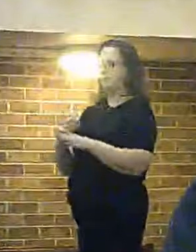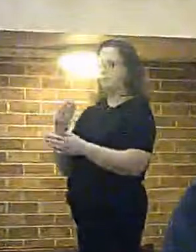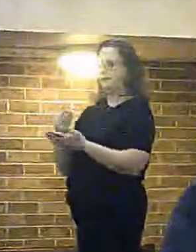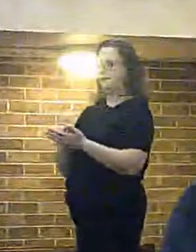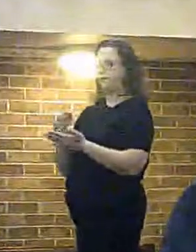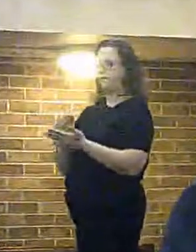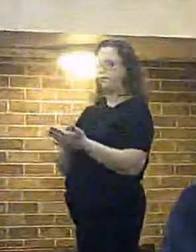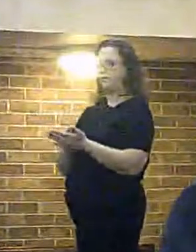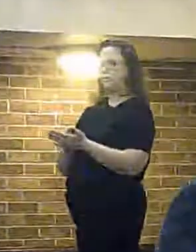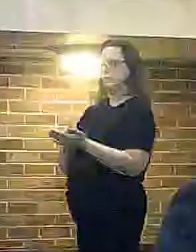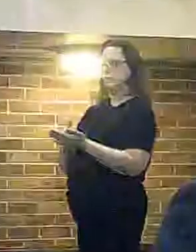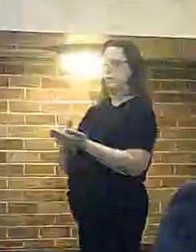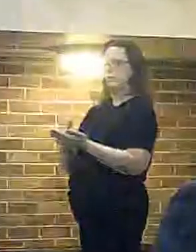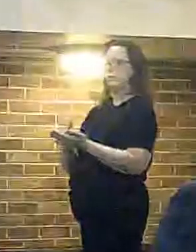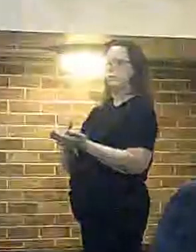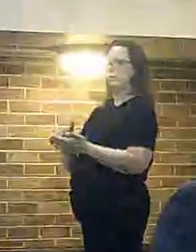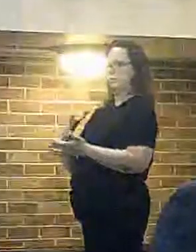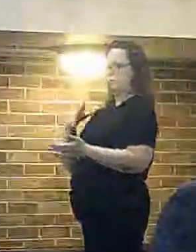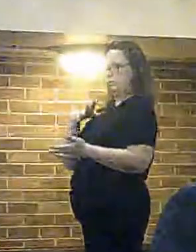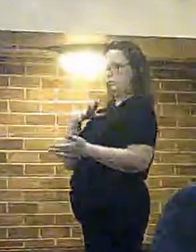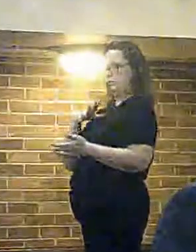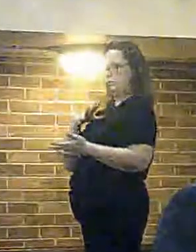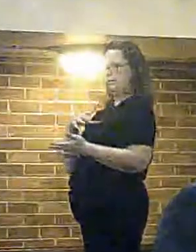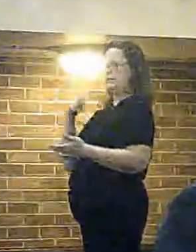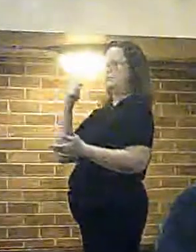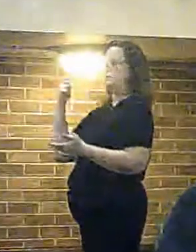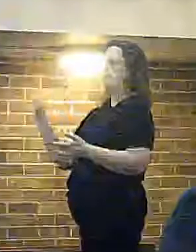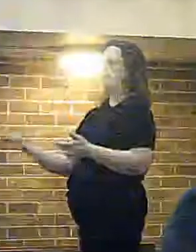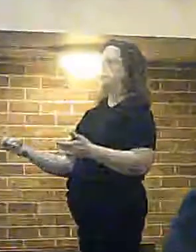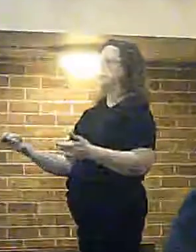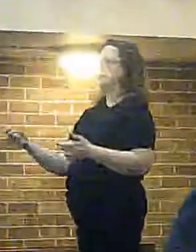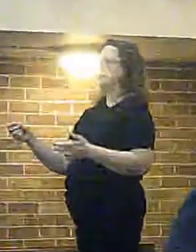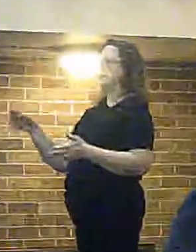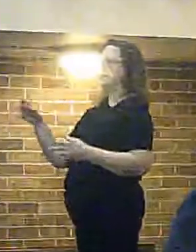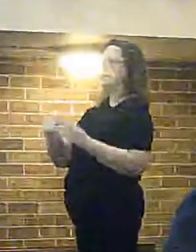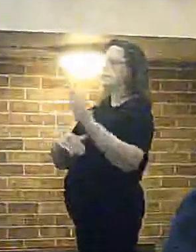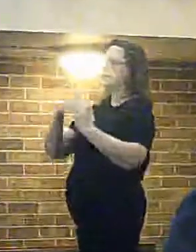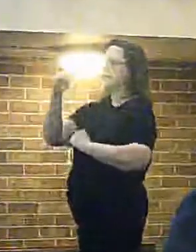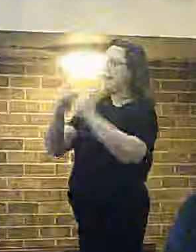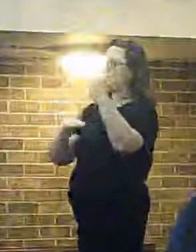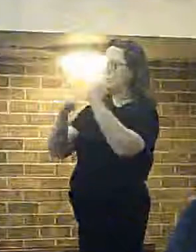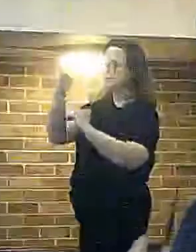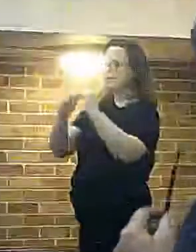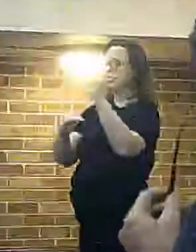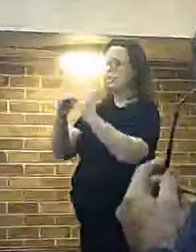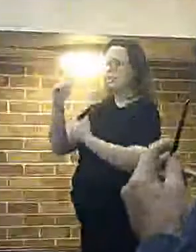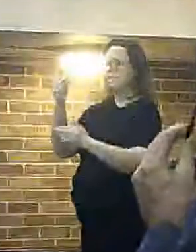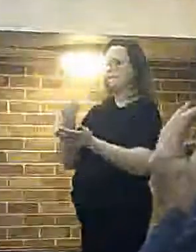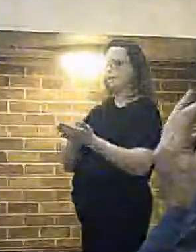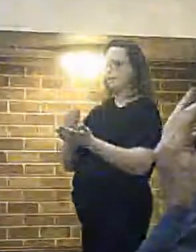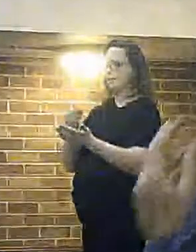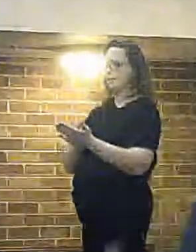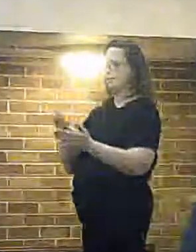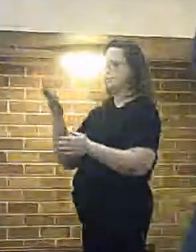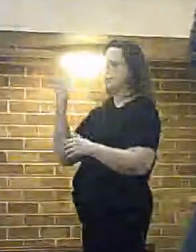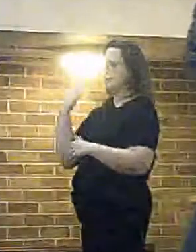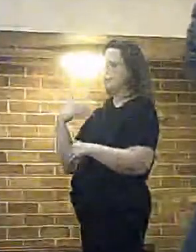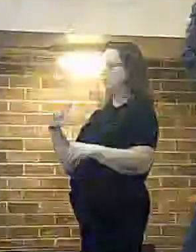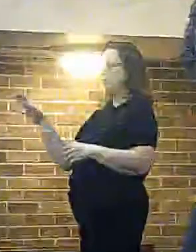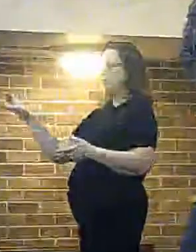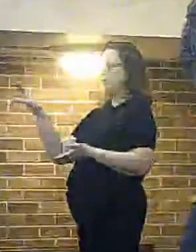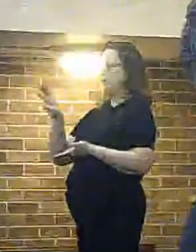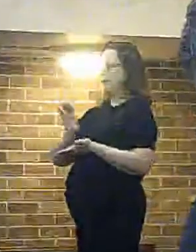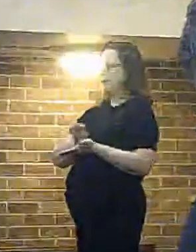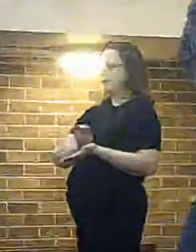are required, and we're required, to bid for capital funding. Previously, we were allocated capital as a matter